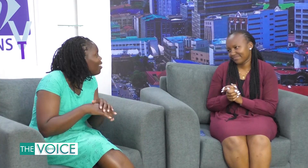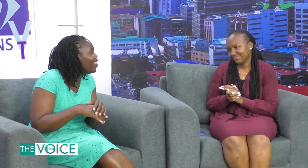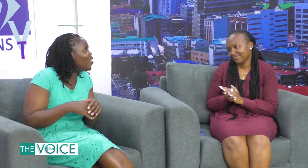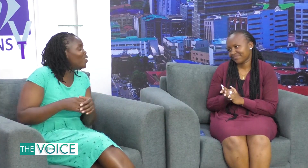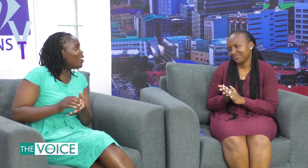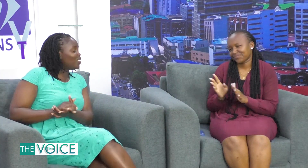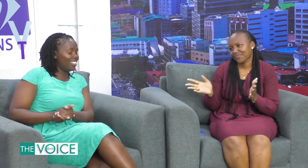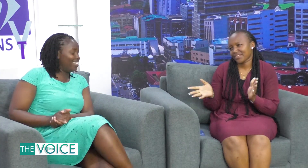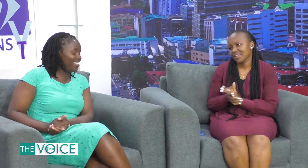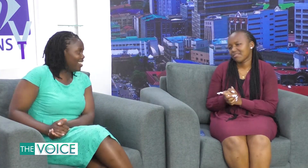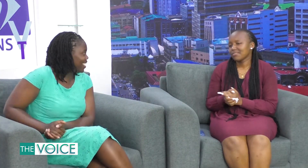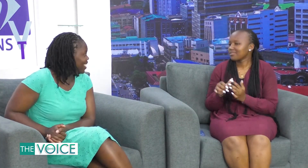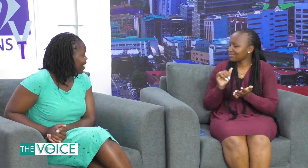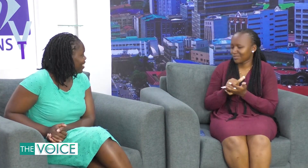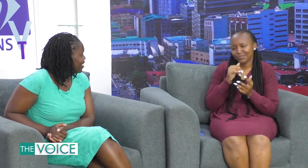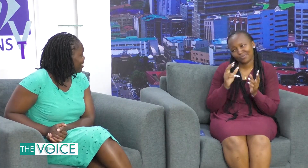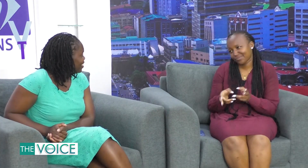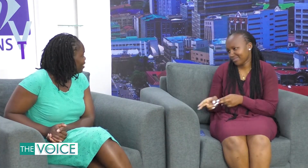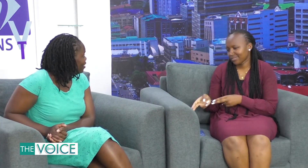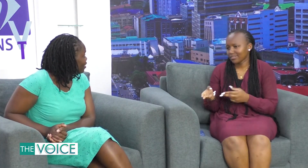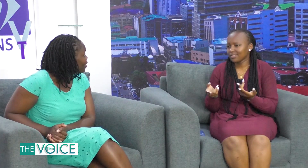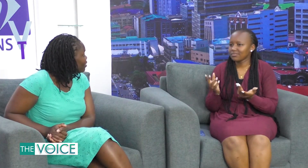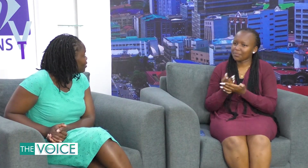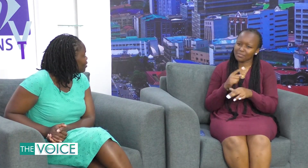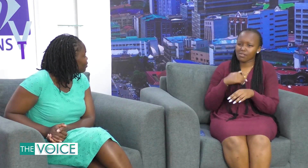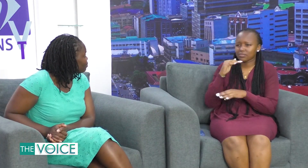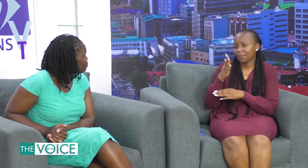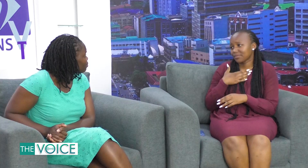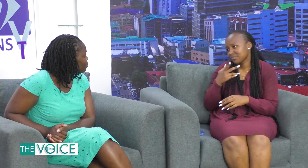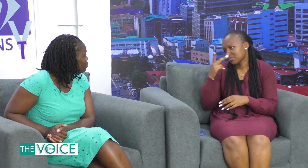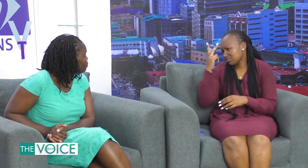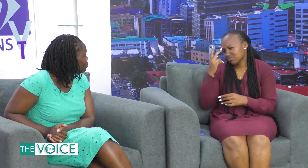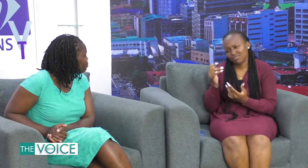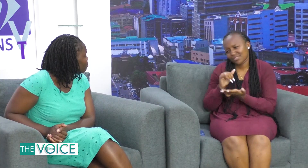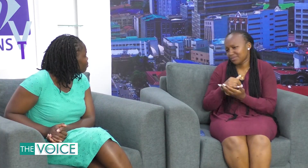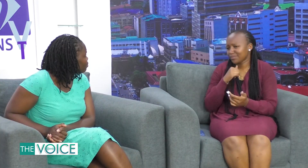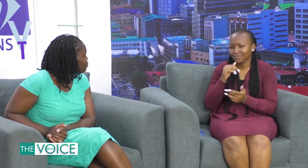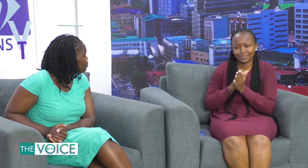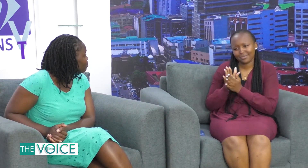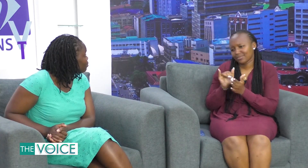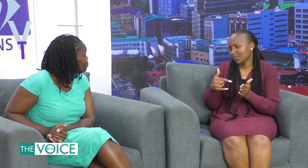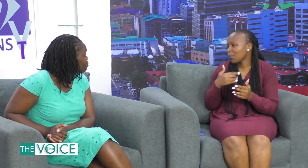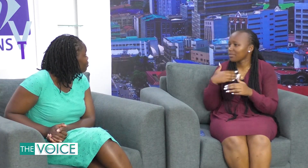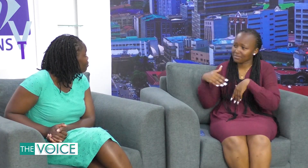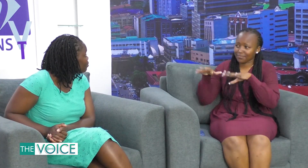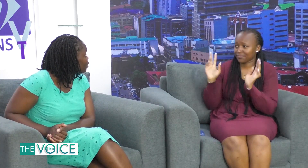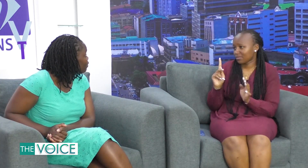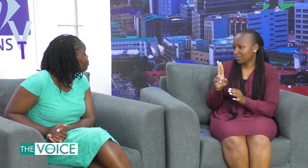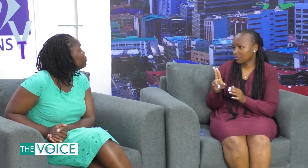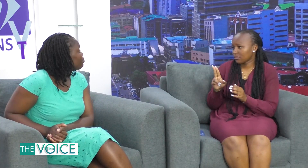do library and you wanted to do law? Yes, I never went to class. And that's when I decided to